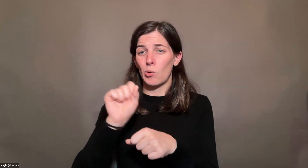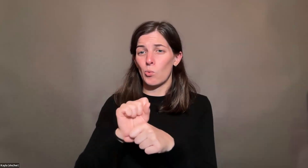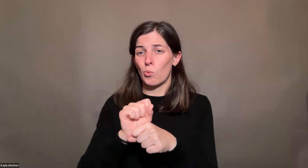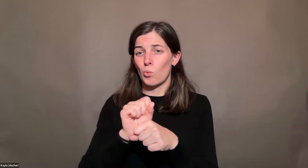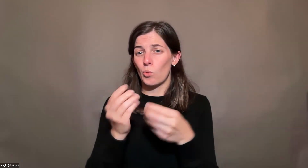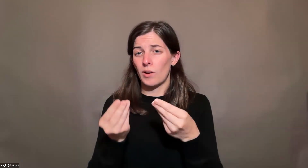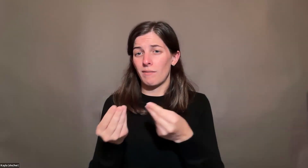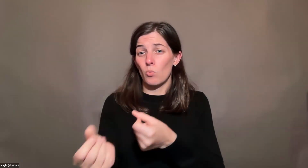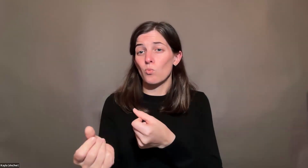say, yeah.